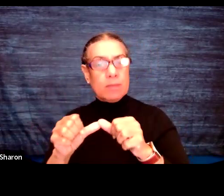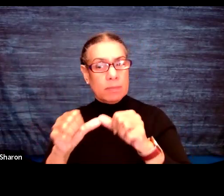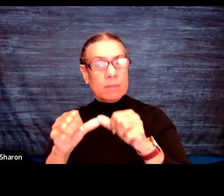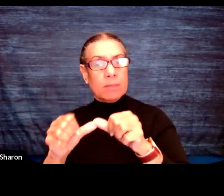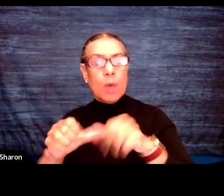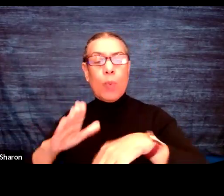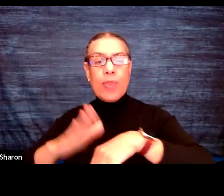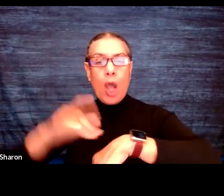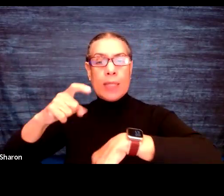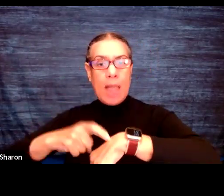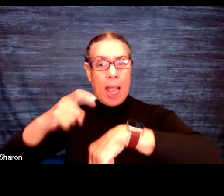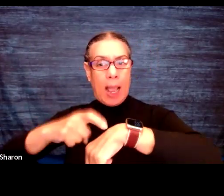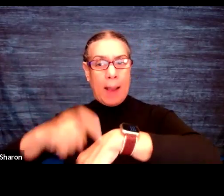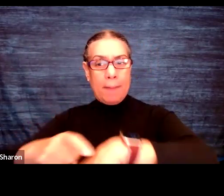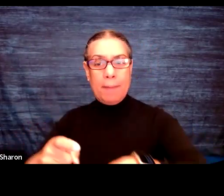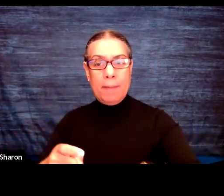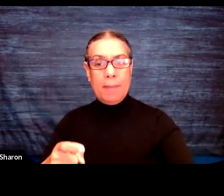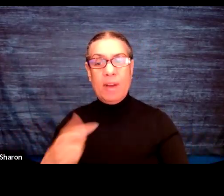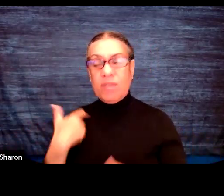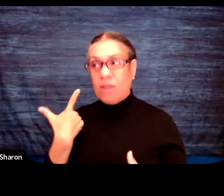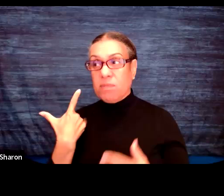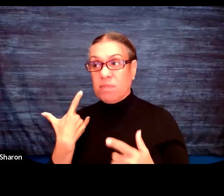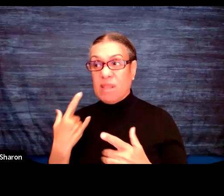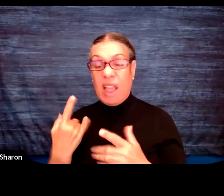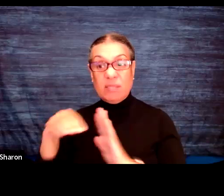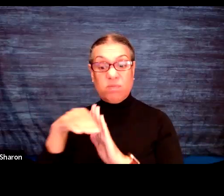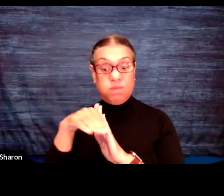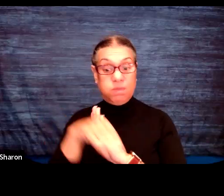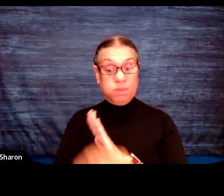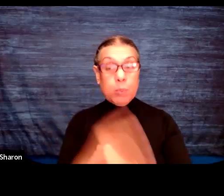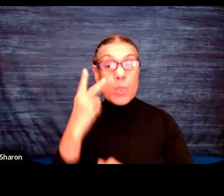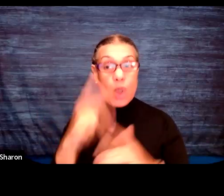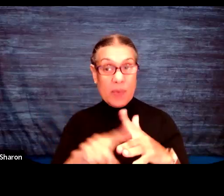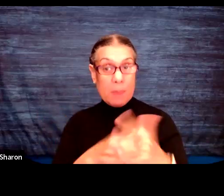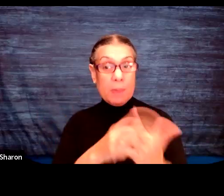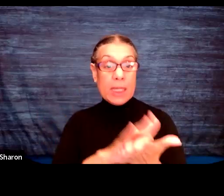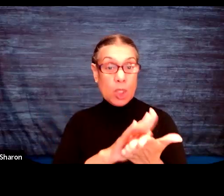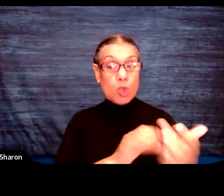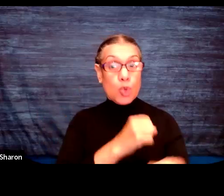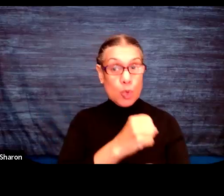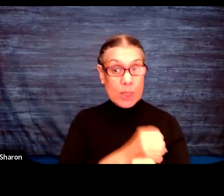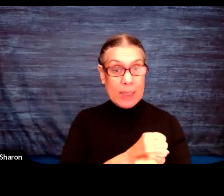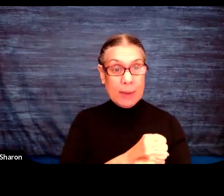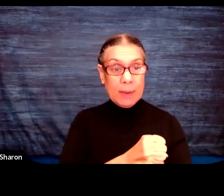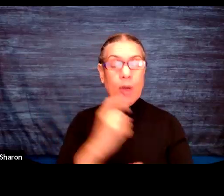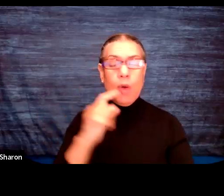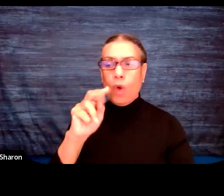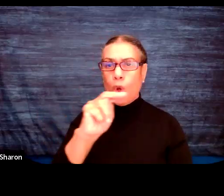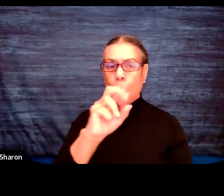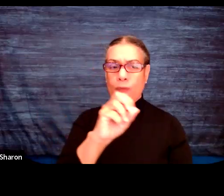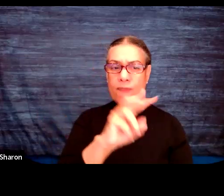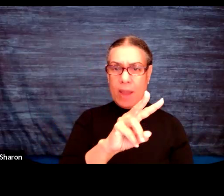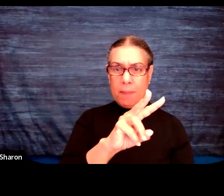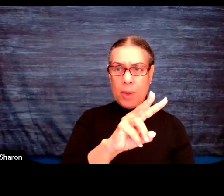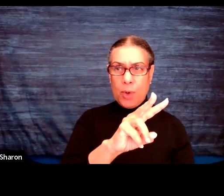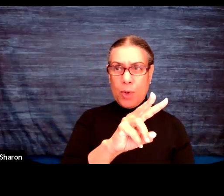on-time performance since that, really significant decline that we saw at the start of the school year. For November, the most